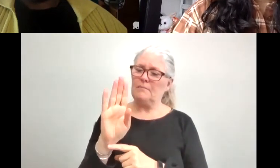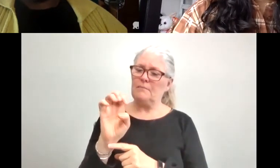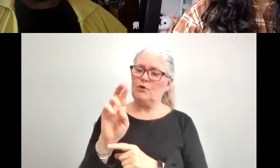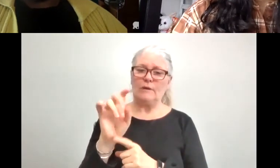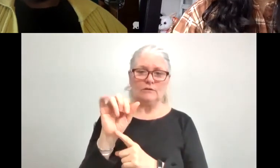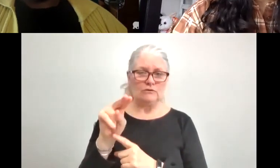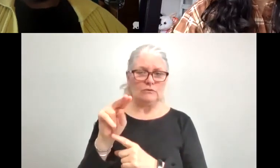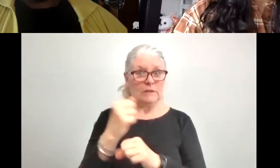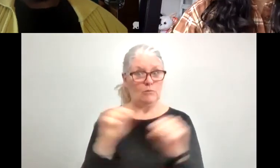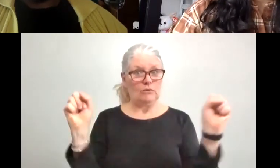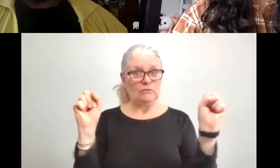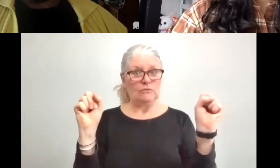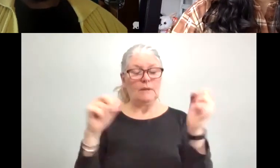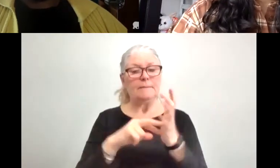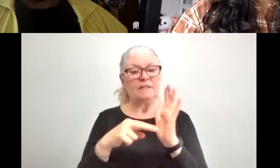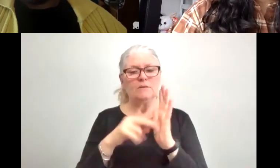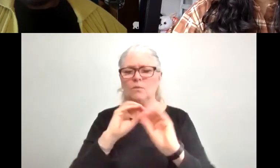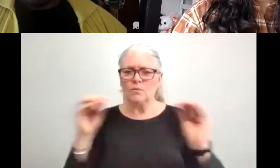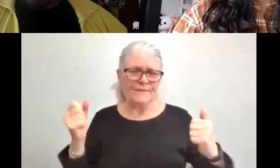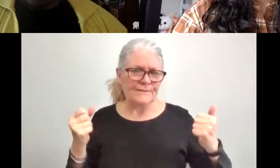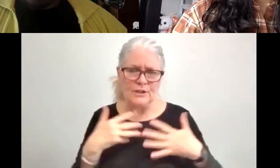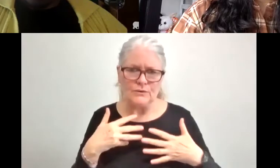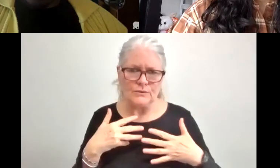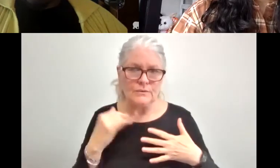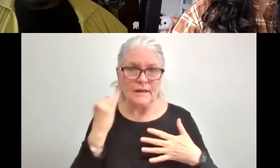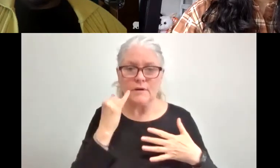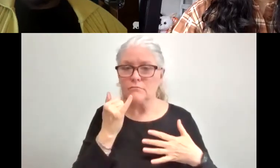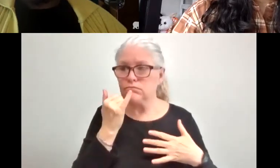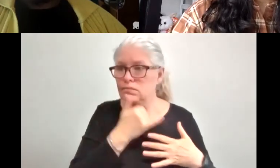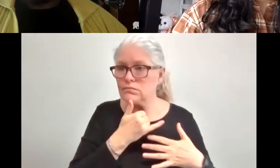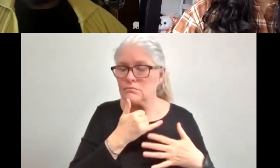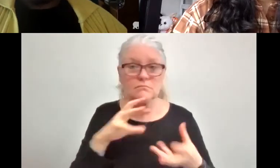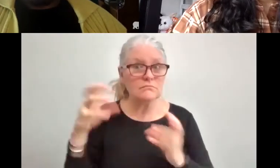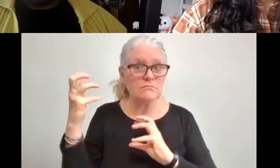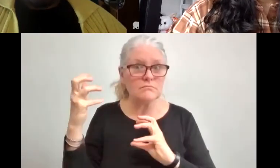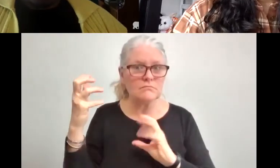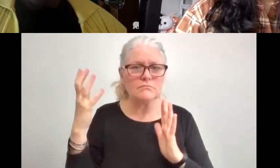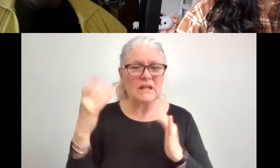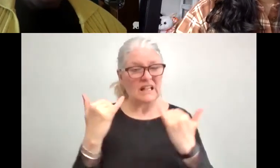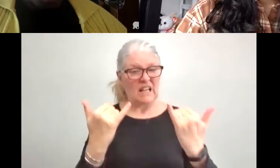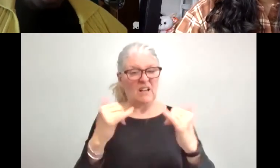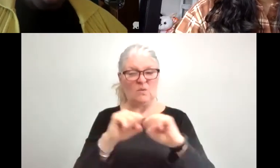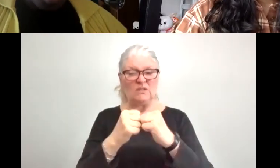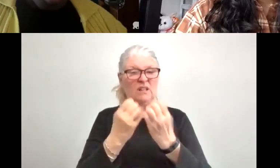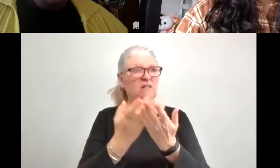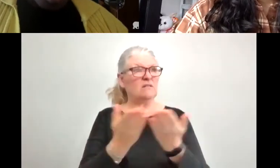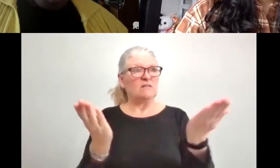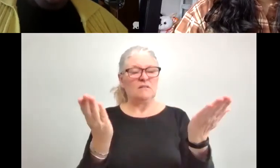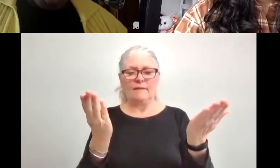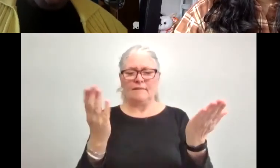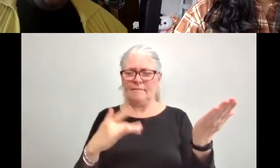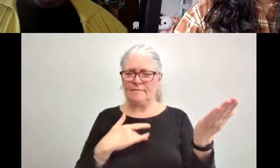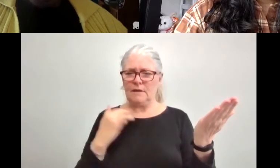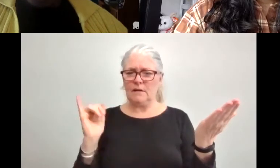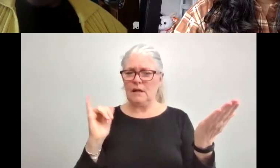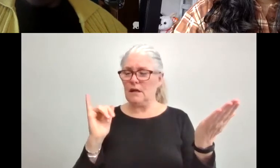fear of making small mistakes. I think we live in a society right now where everything feels